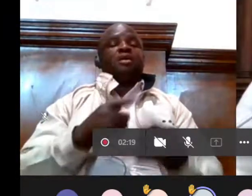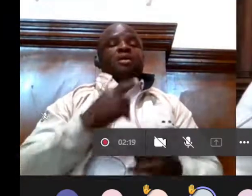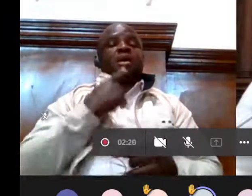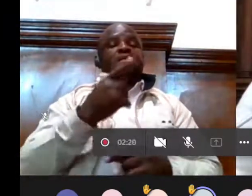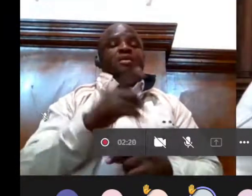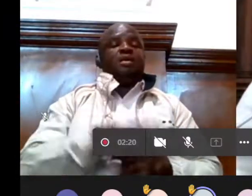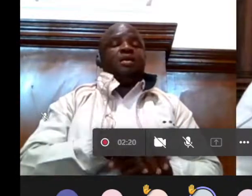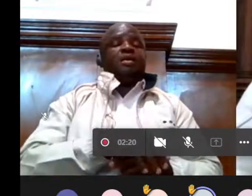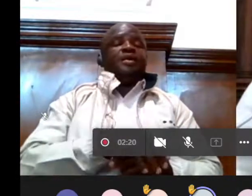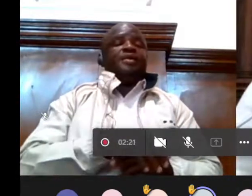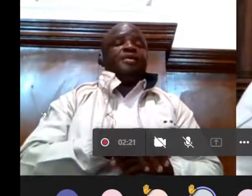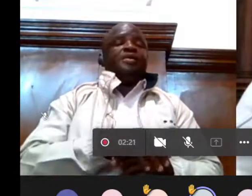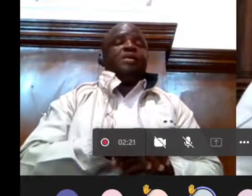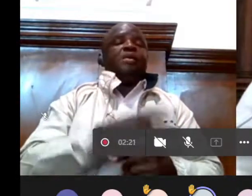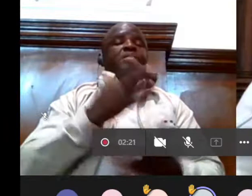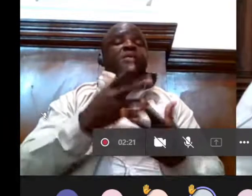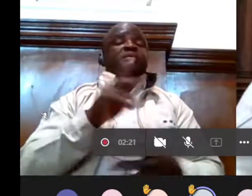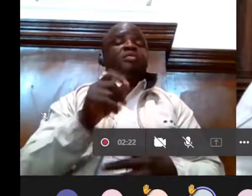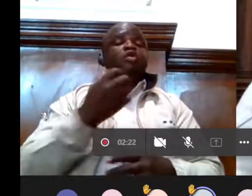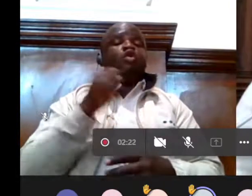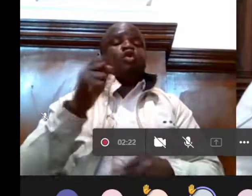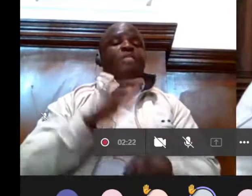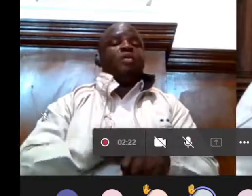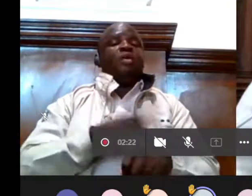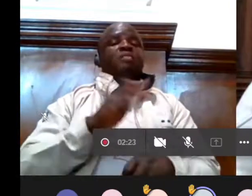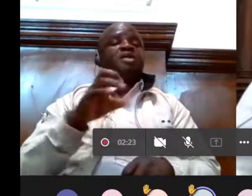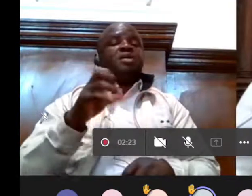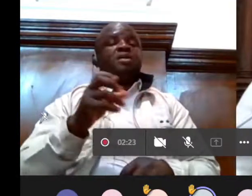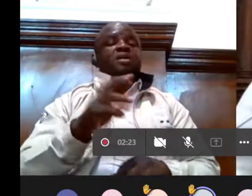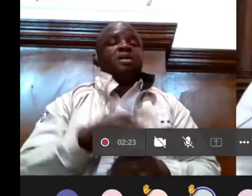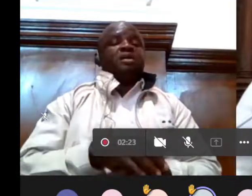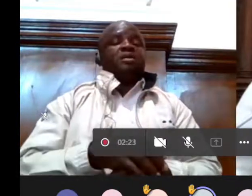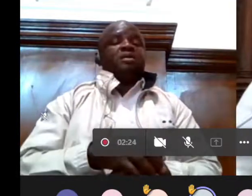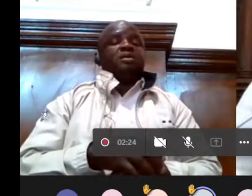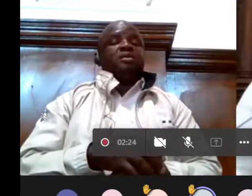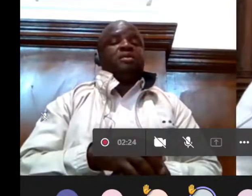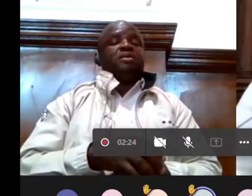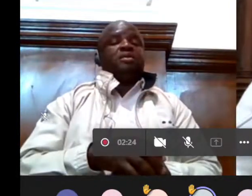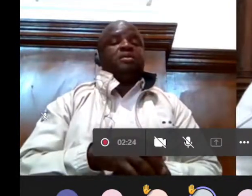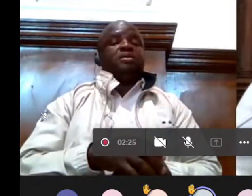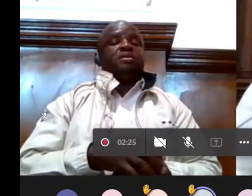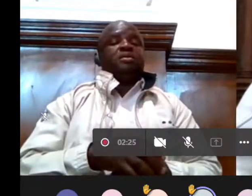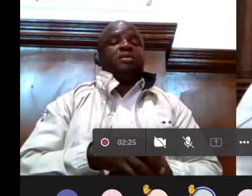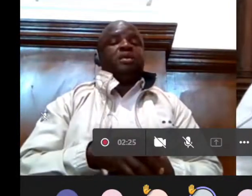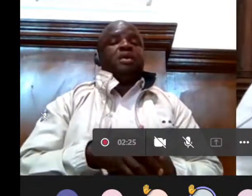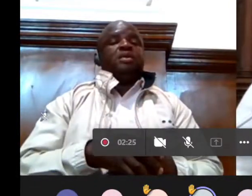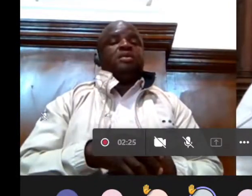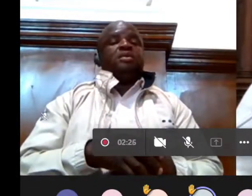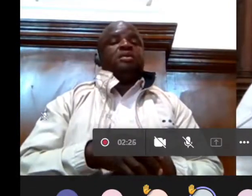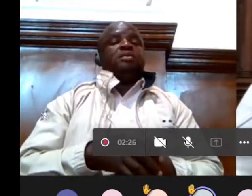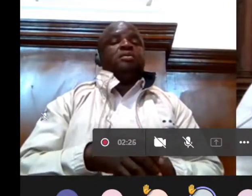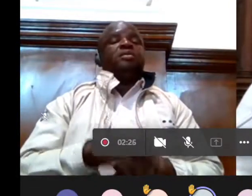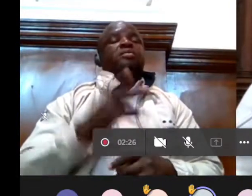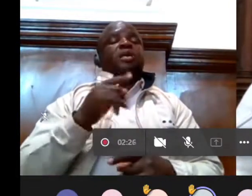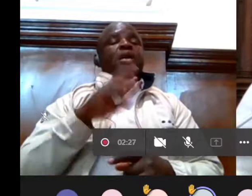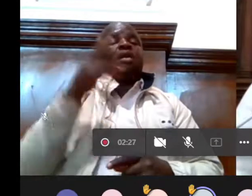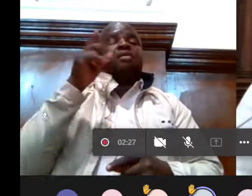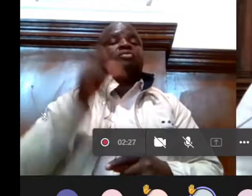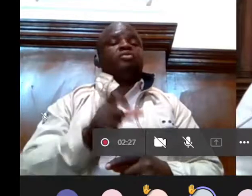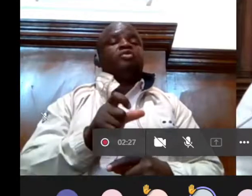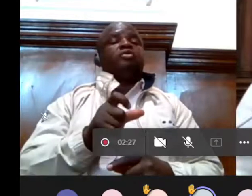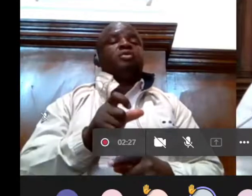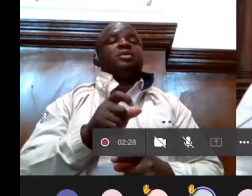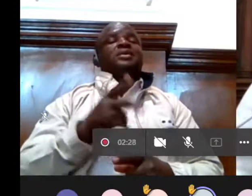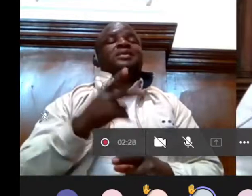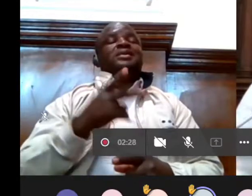an MEC? But we understood that the other person who was placed there was just acting